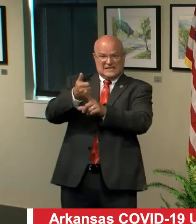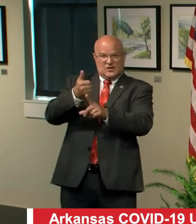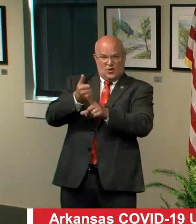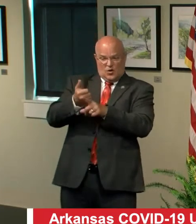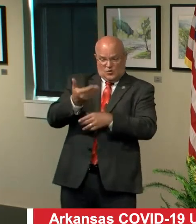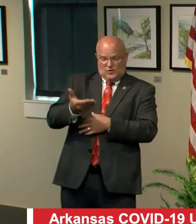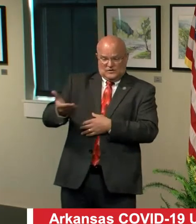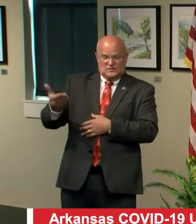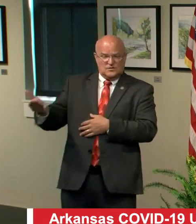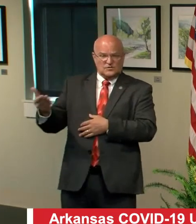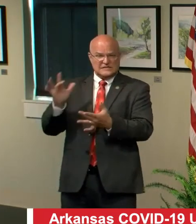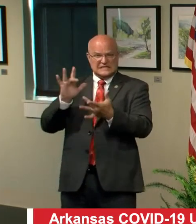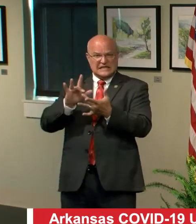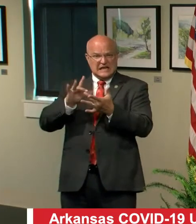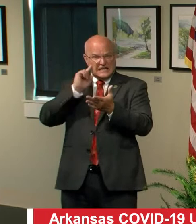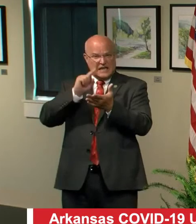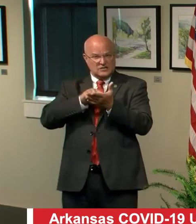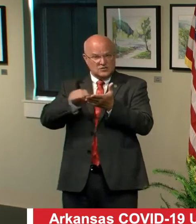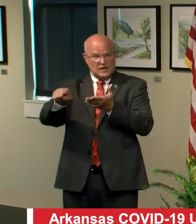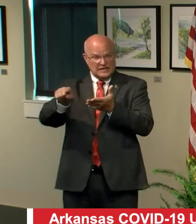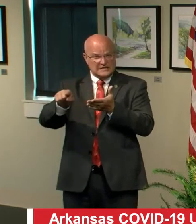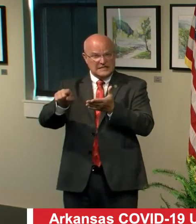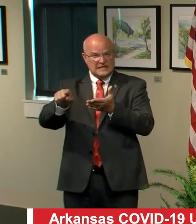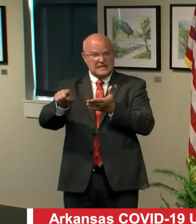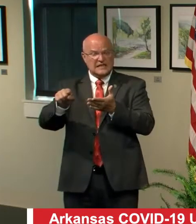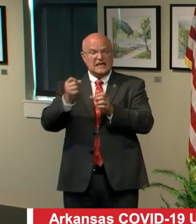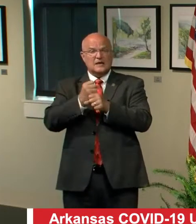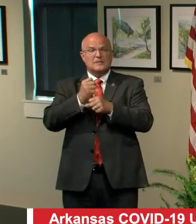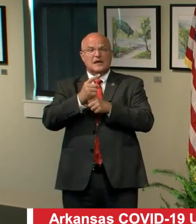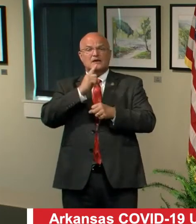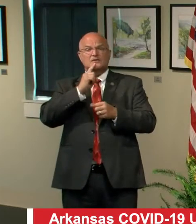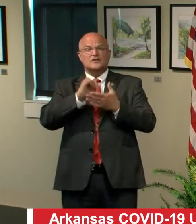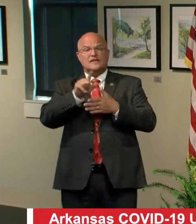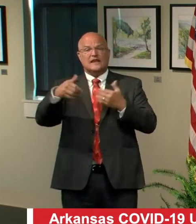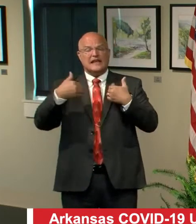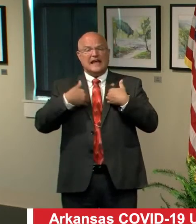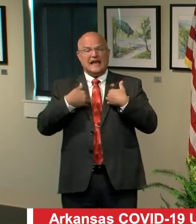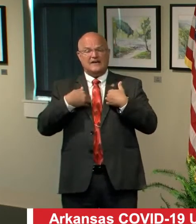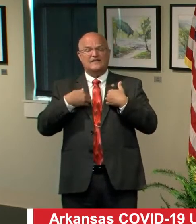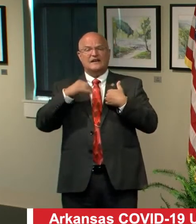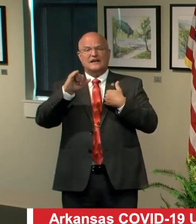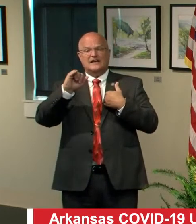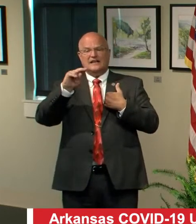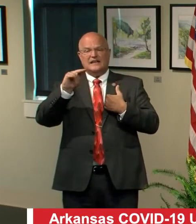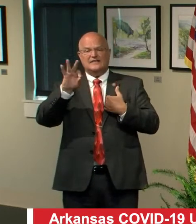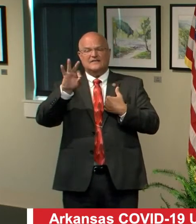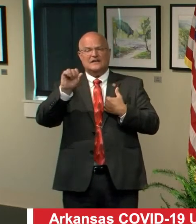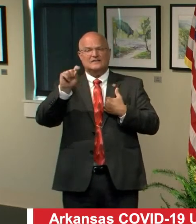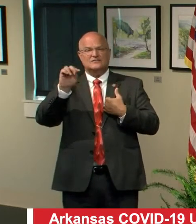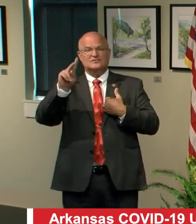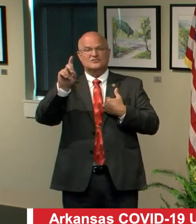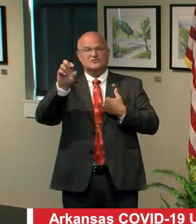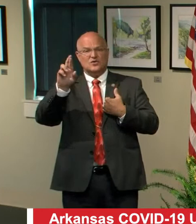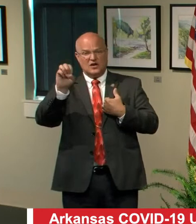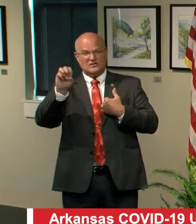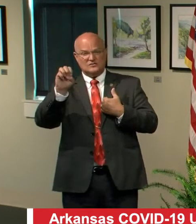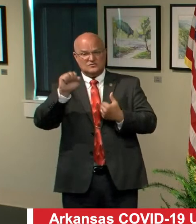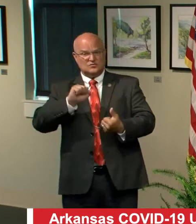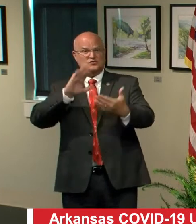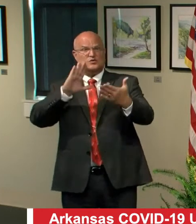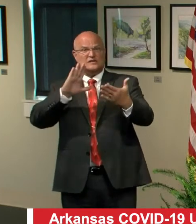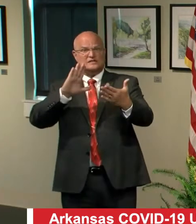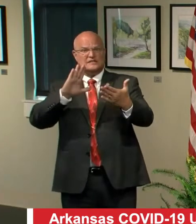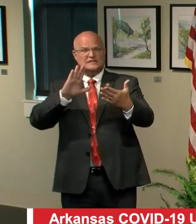own resources in contact tracing, in making sure they have the infrastructure to address this challenge.